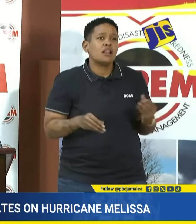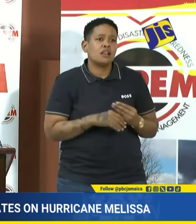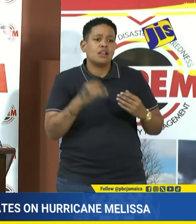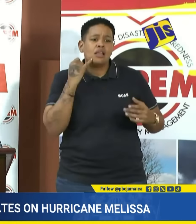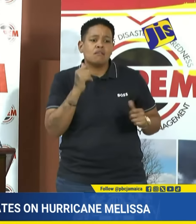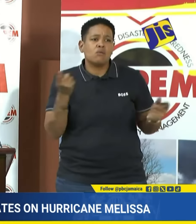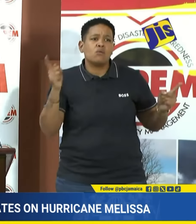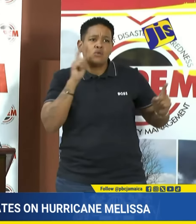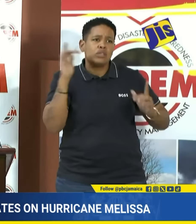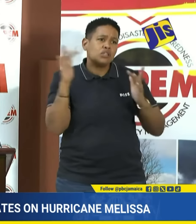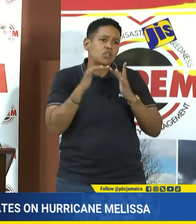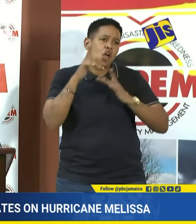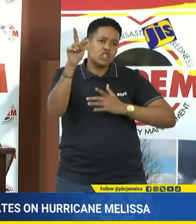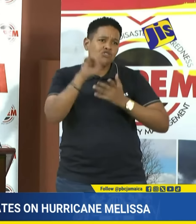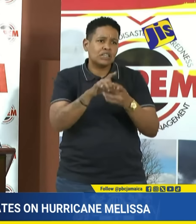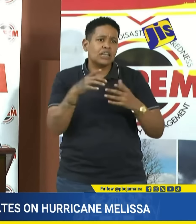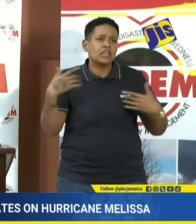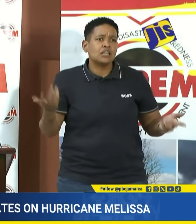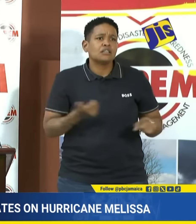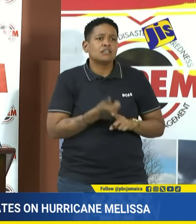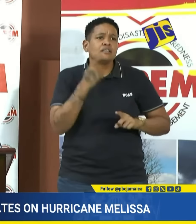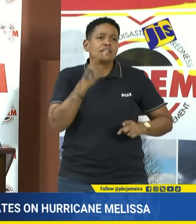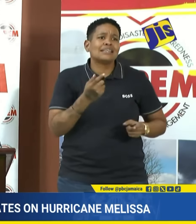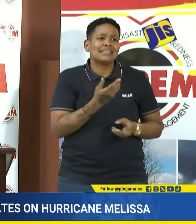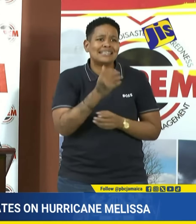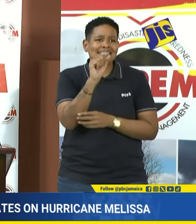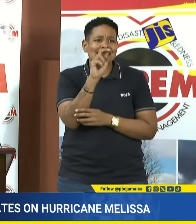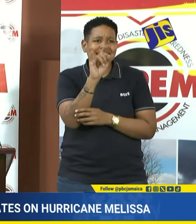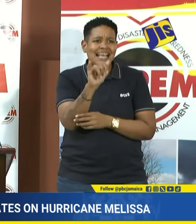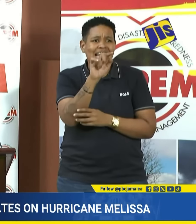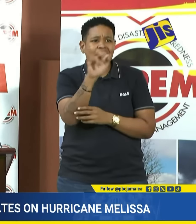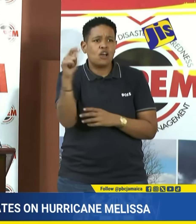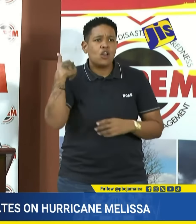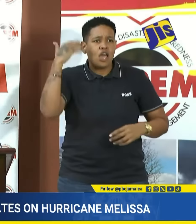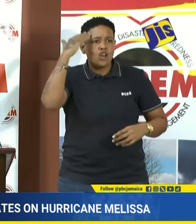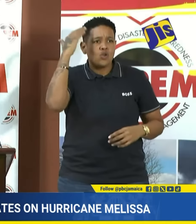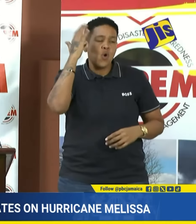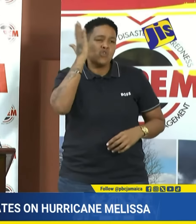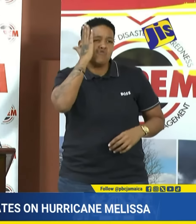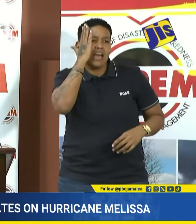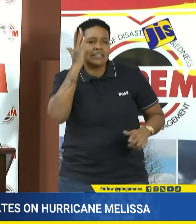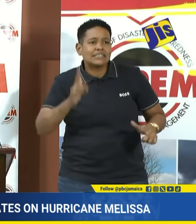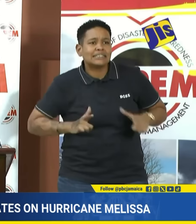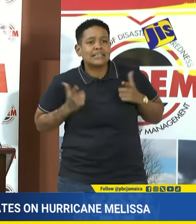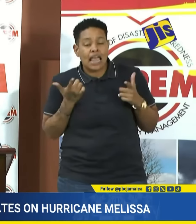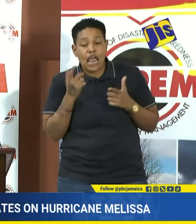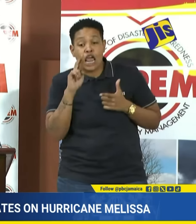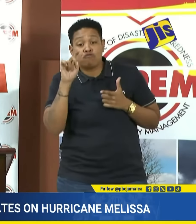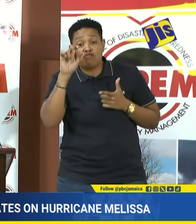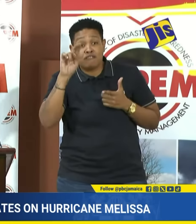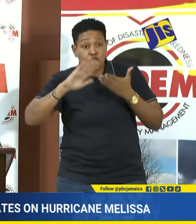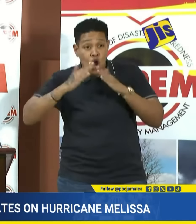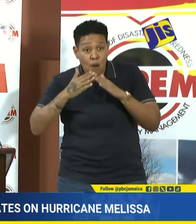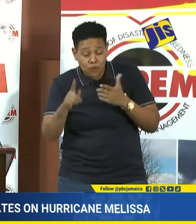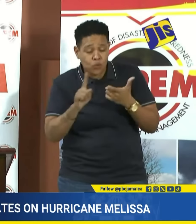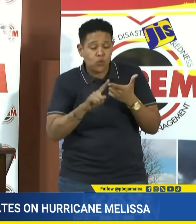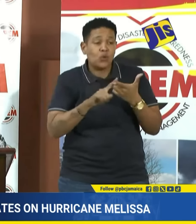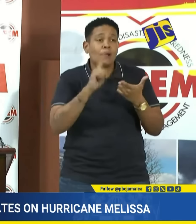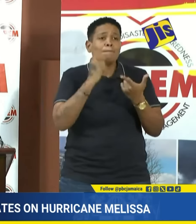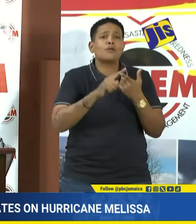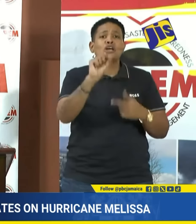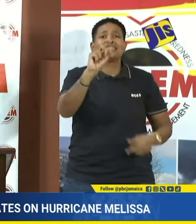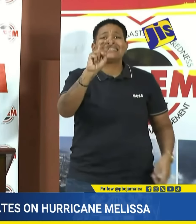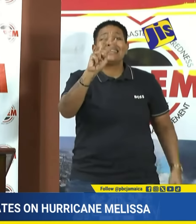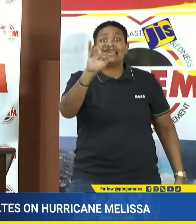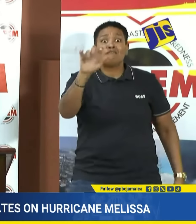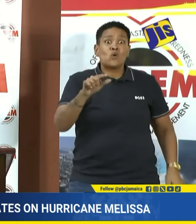if there's anyone that's been in touch with him, in terms of the Sandy Gully, I know there are residents near Riverton and Seaview